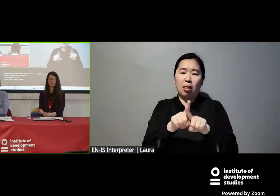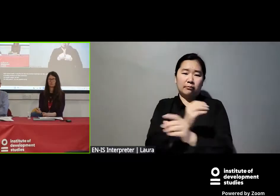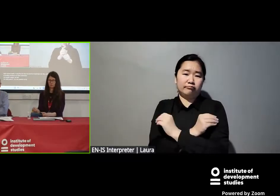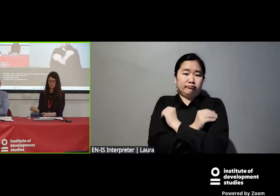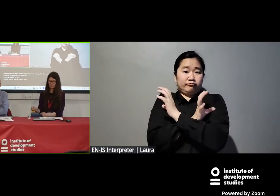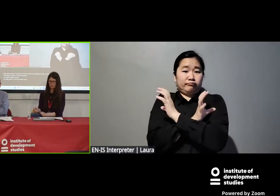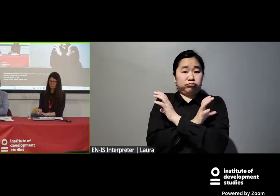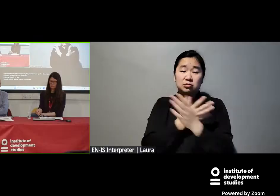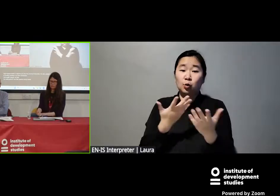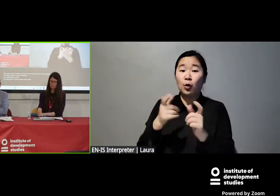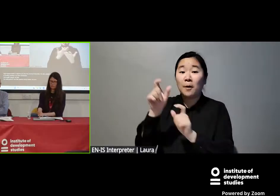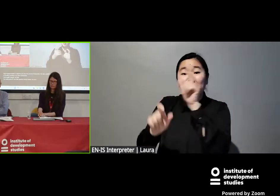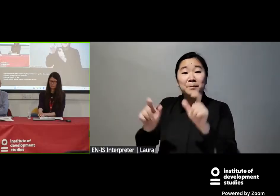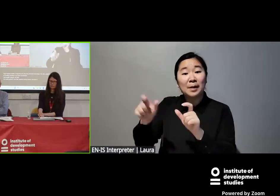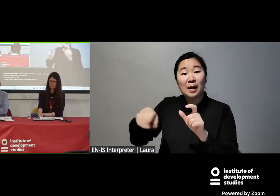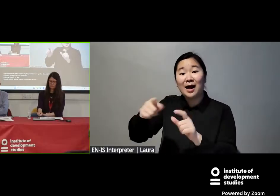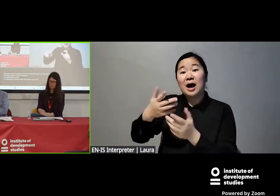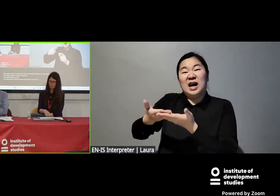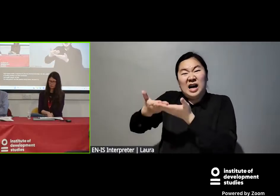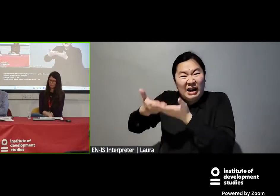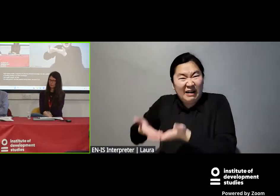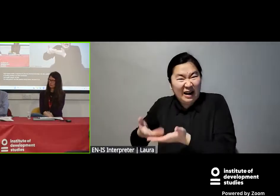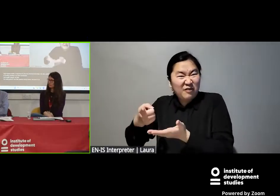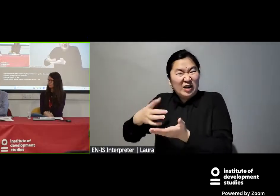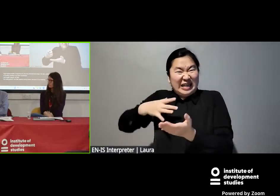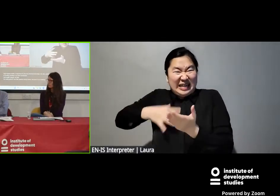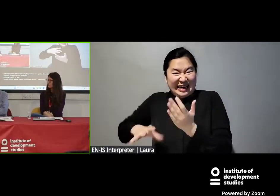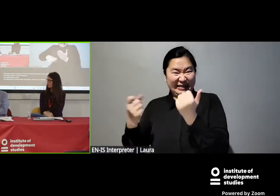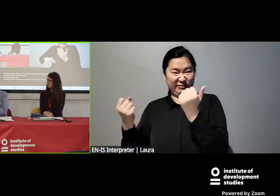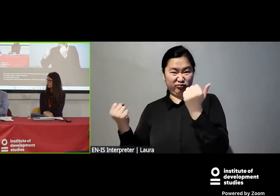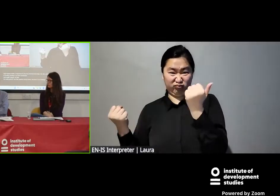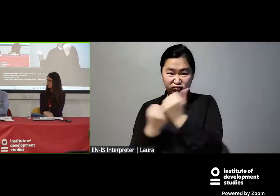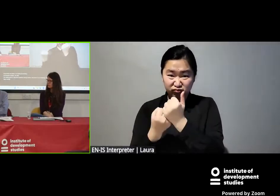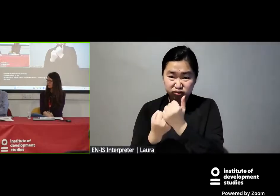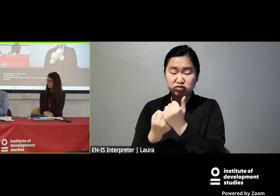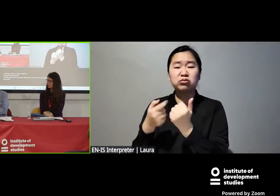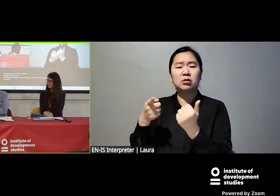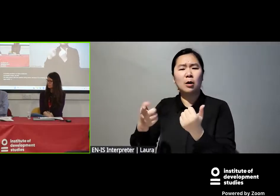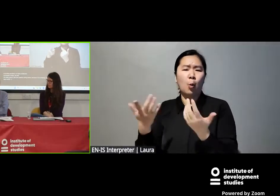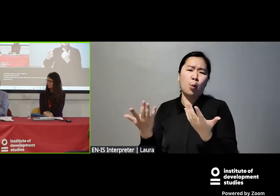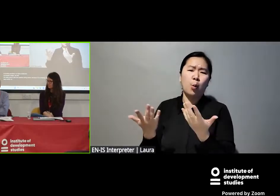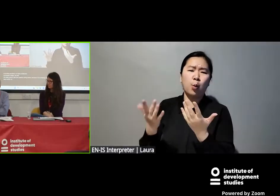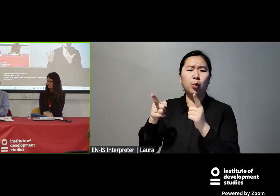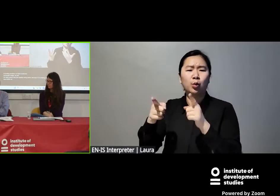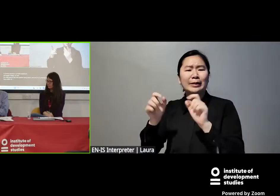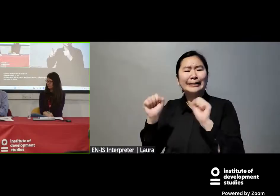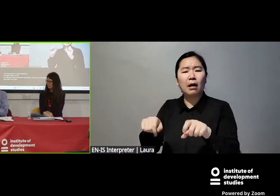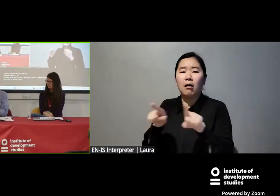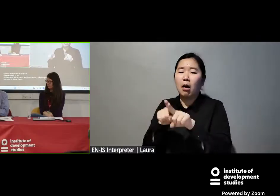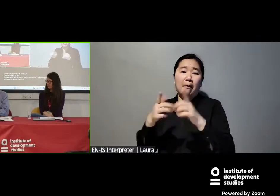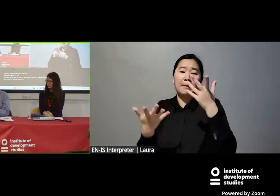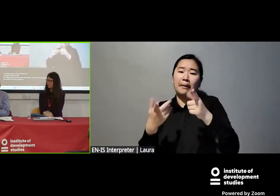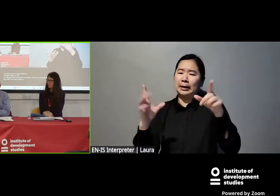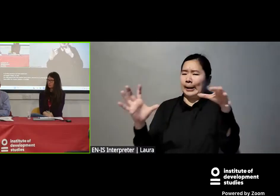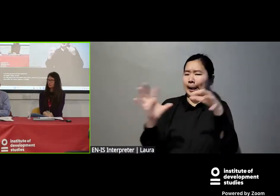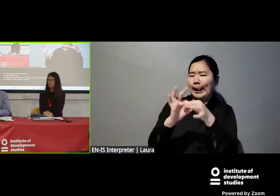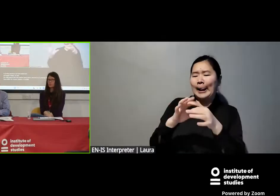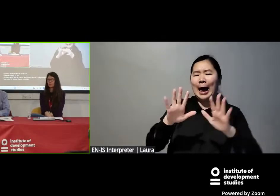pressing an important issue within the broader question of disability inclusive development. Thank